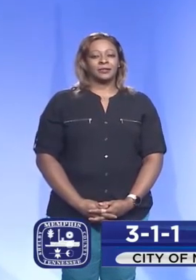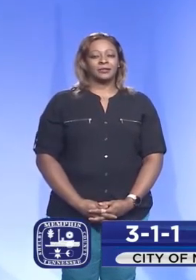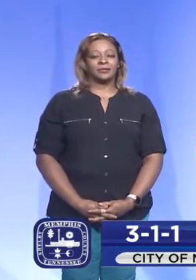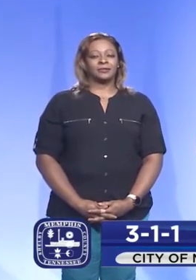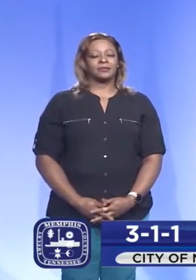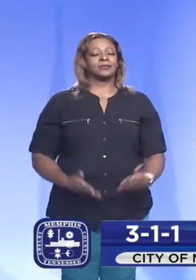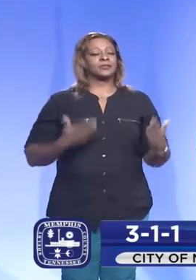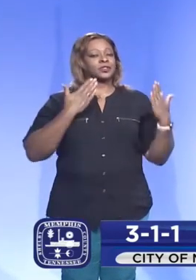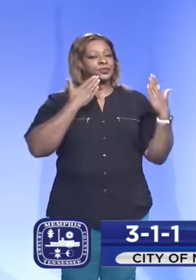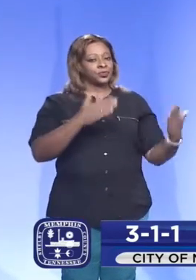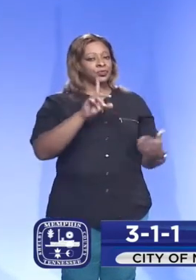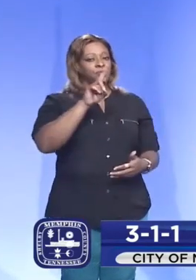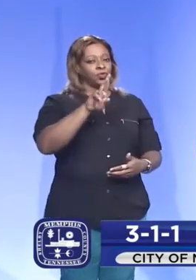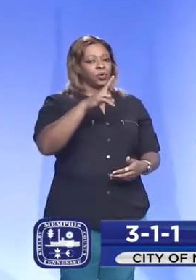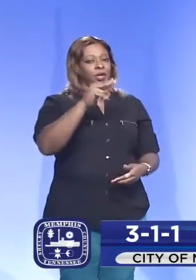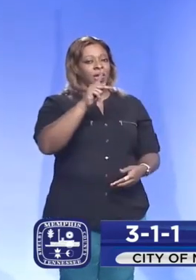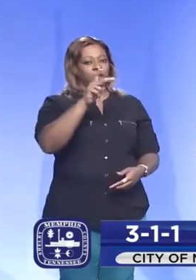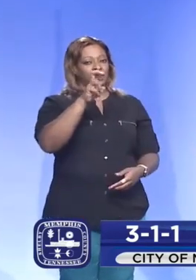Thank you, Dr. Haushalter,